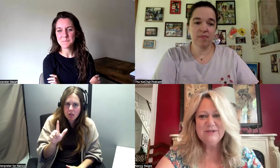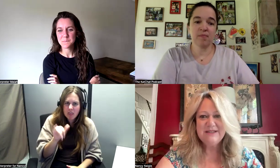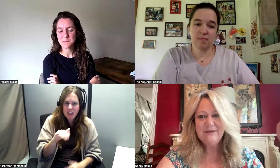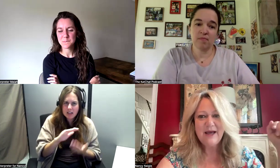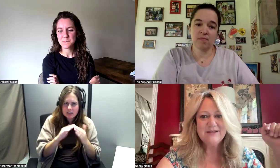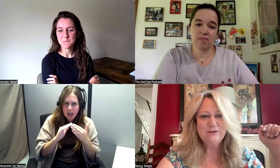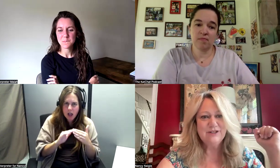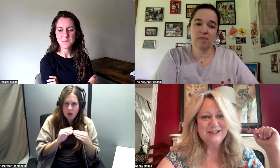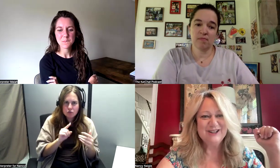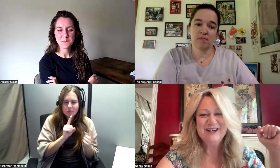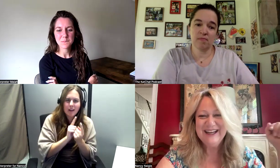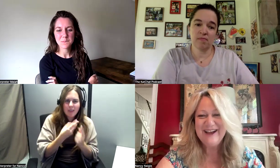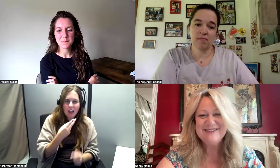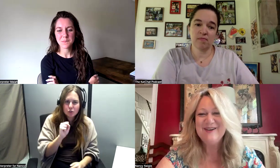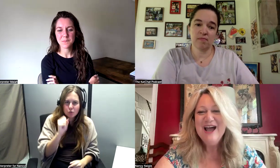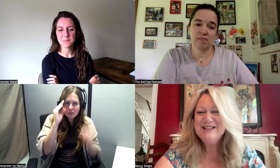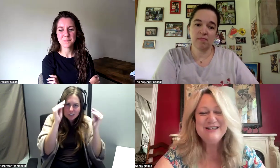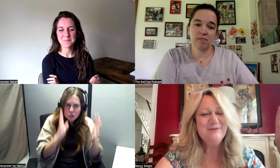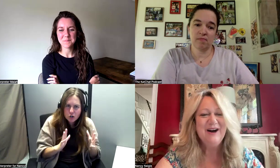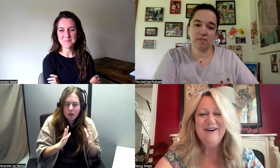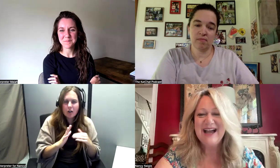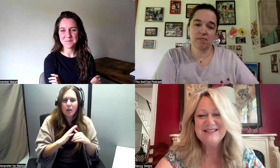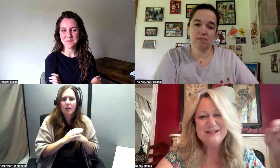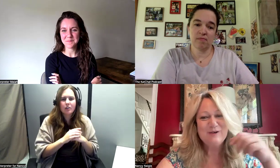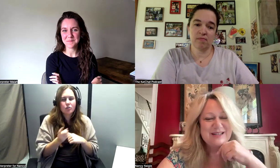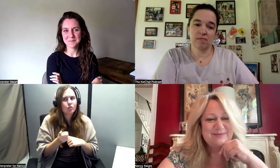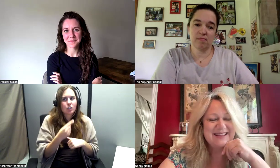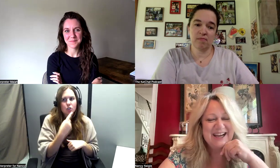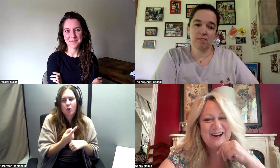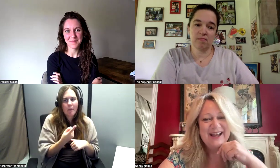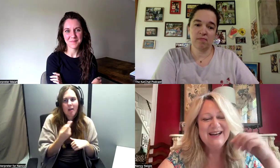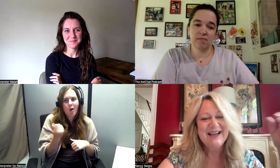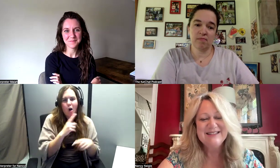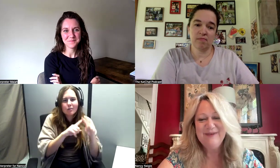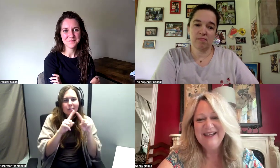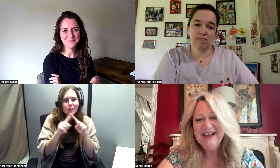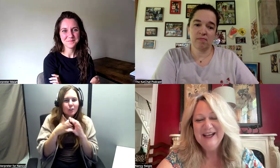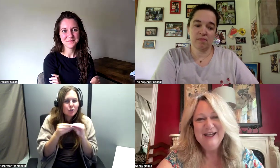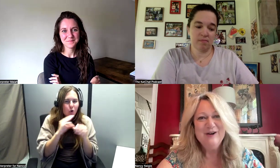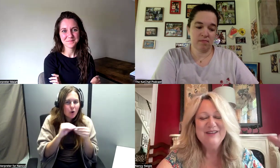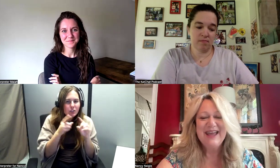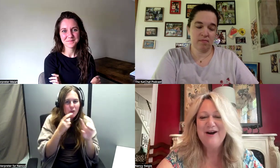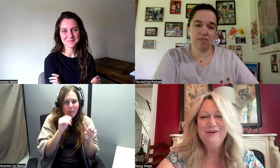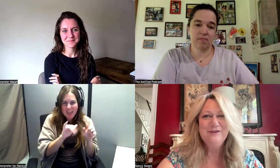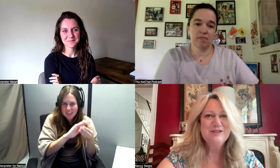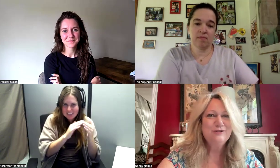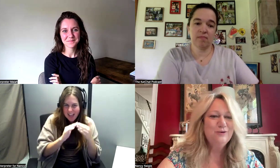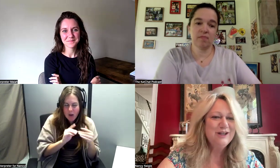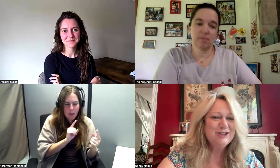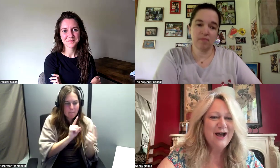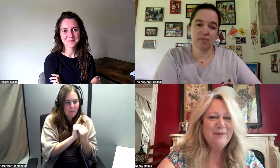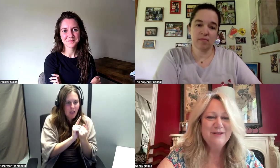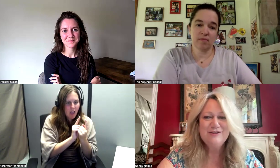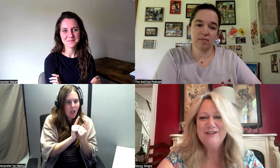and she was dating the high school teacher, So she told me all kinds of stories about the area, and I got to meet, the gal who owns the